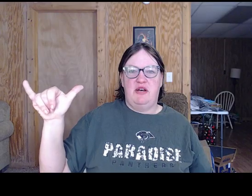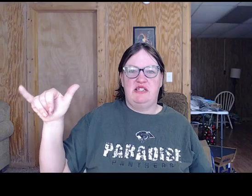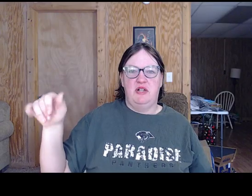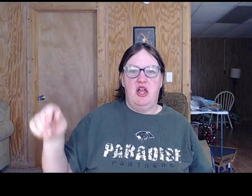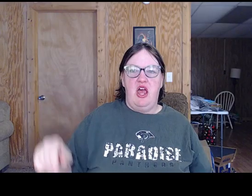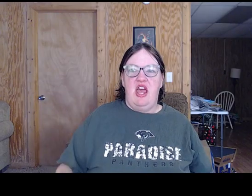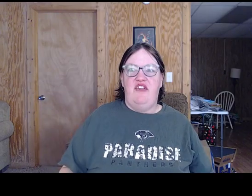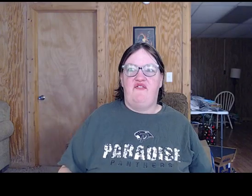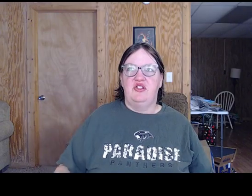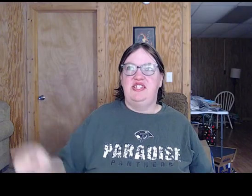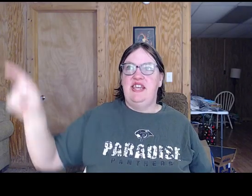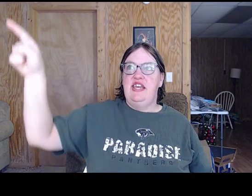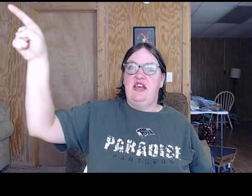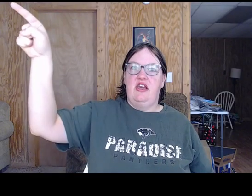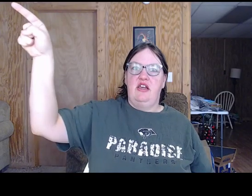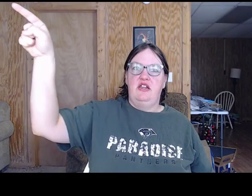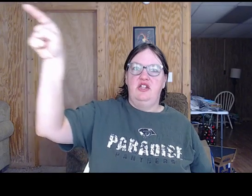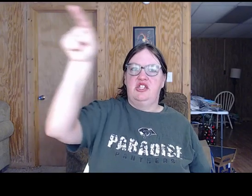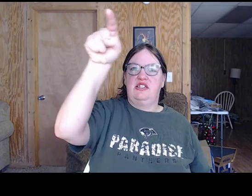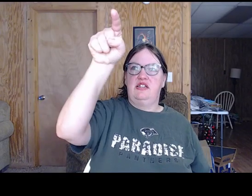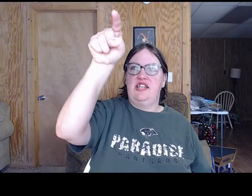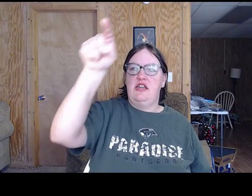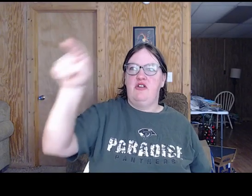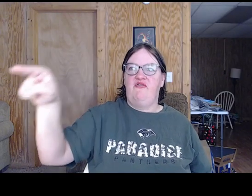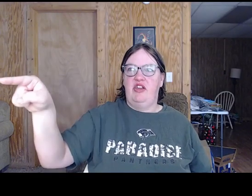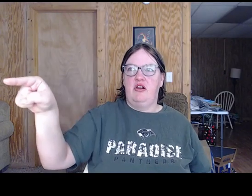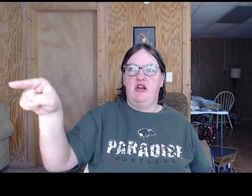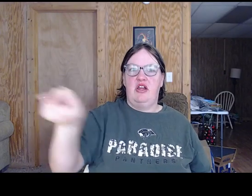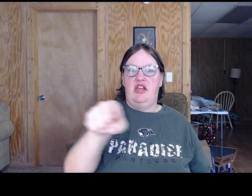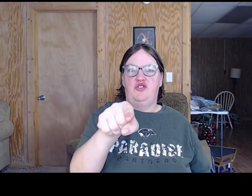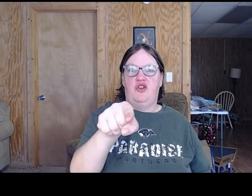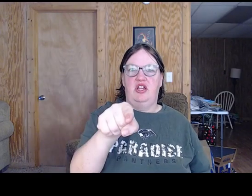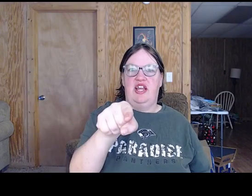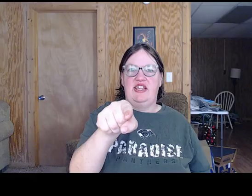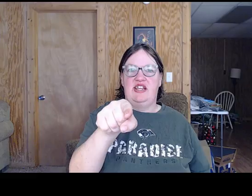possible. And for Z, you just take your finger and draw it like this.